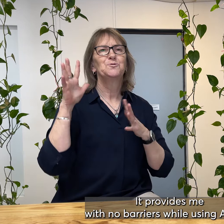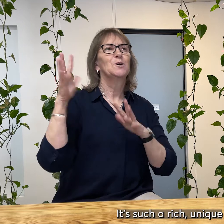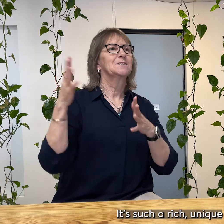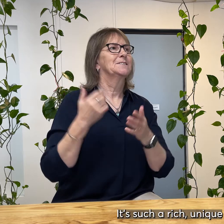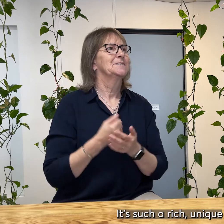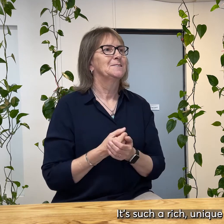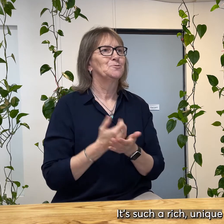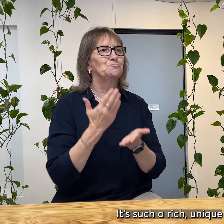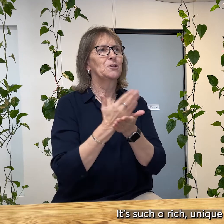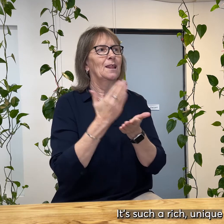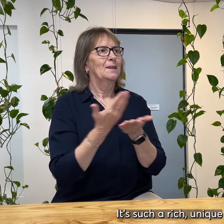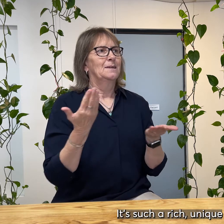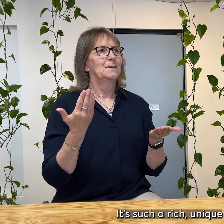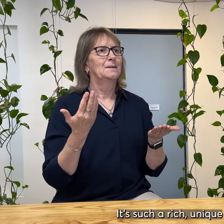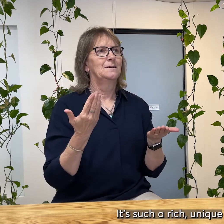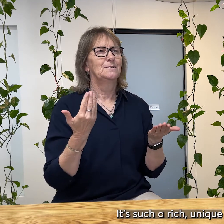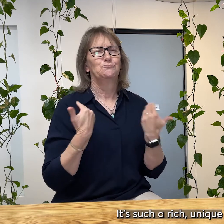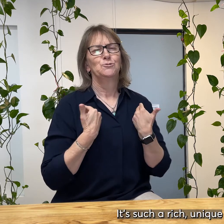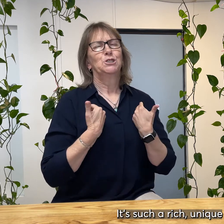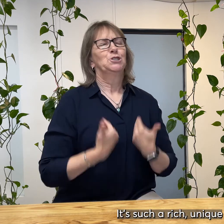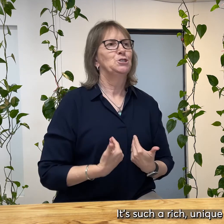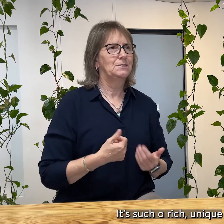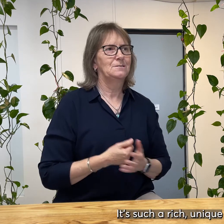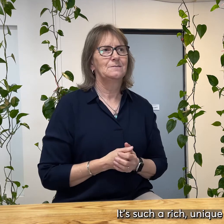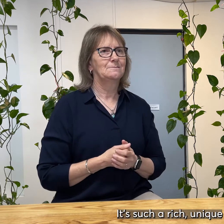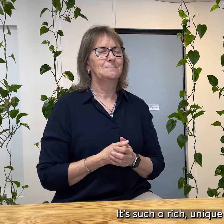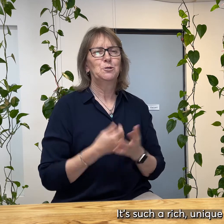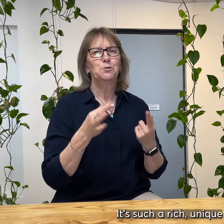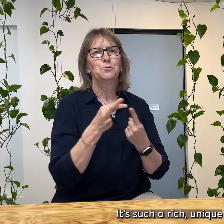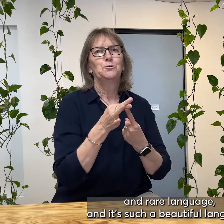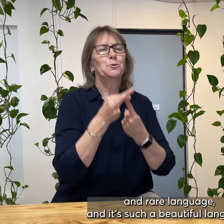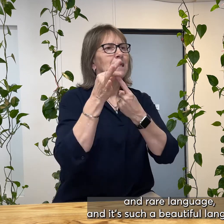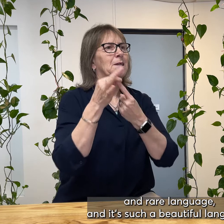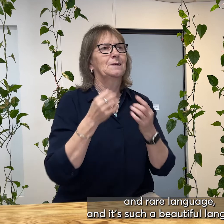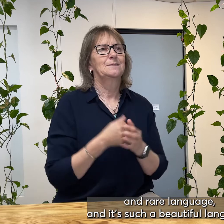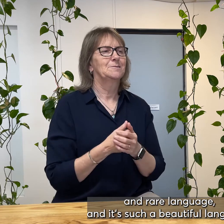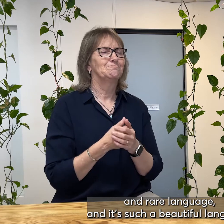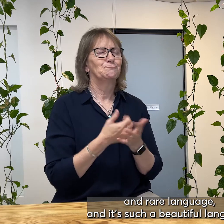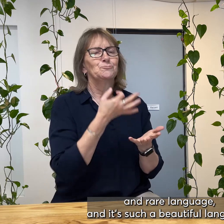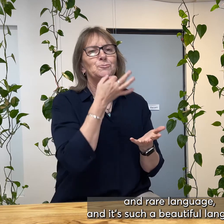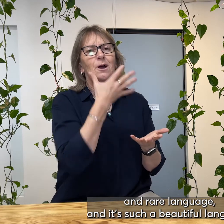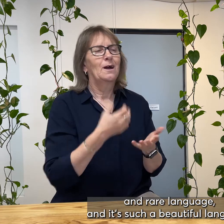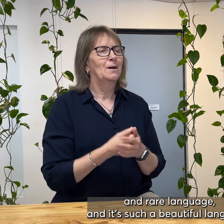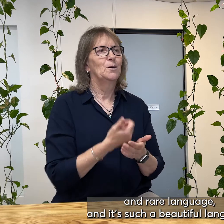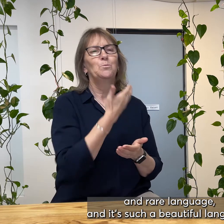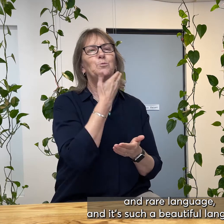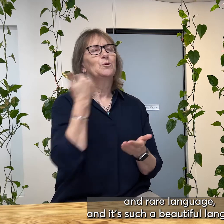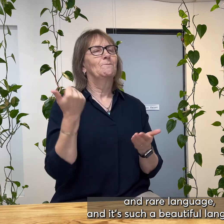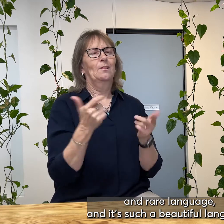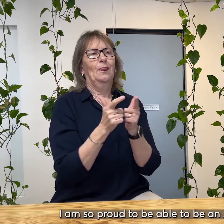Auslan. And it's such a rich and it's a unique, it's a rare language, and it's such a beautiful